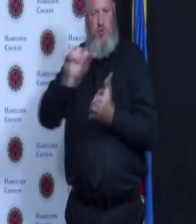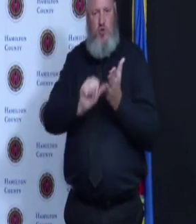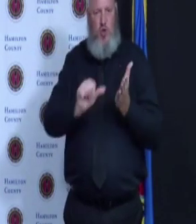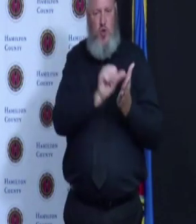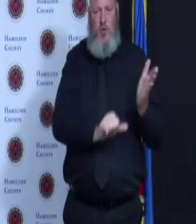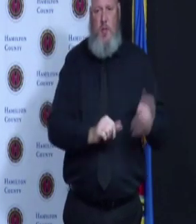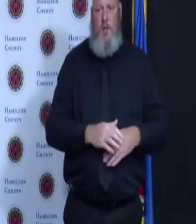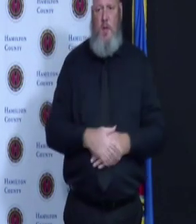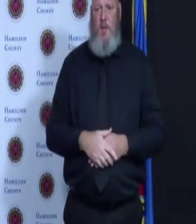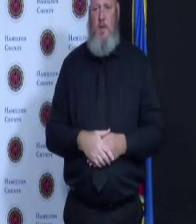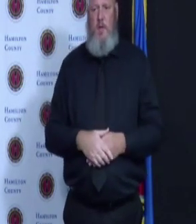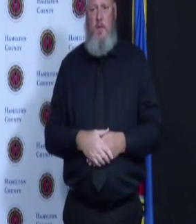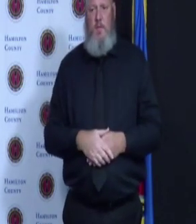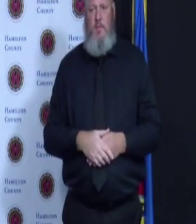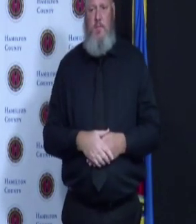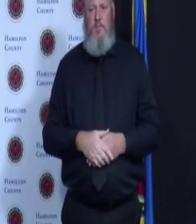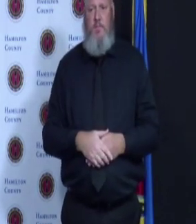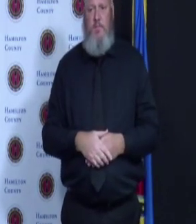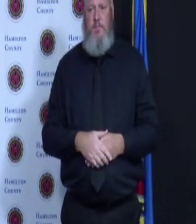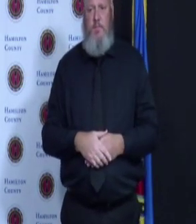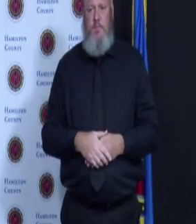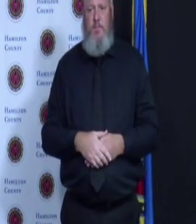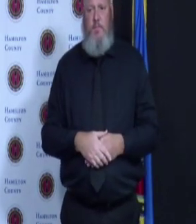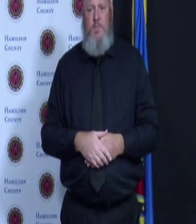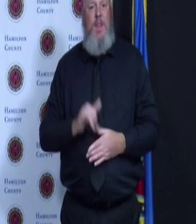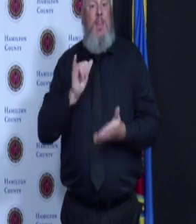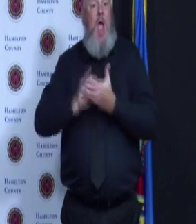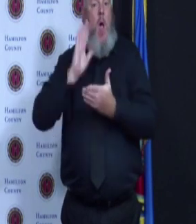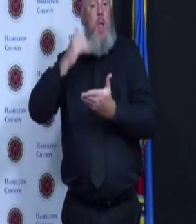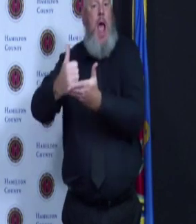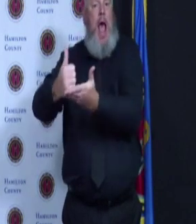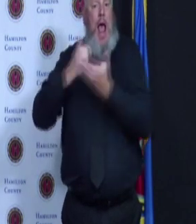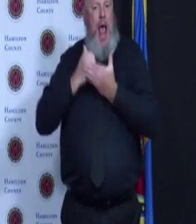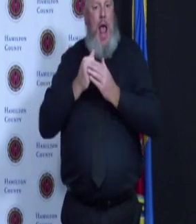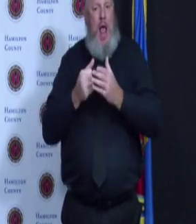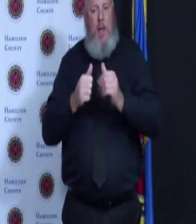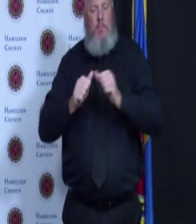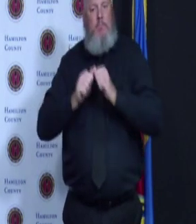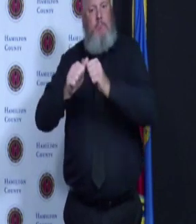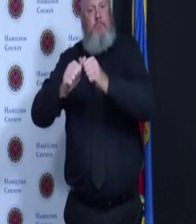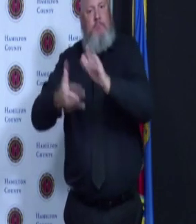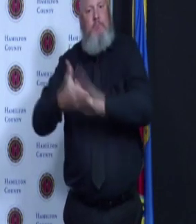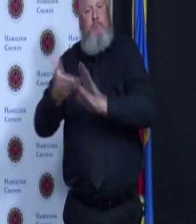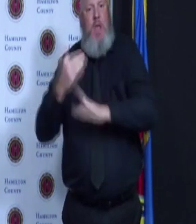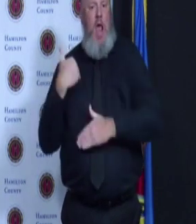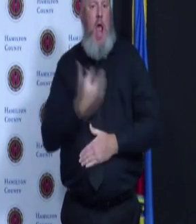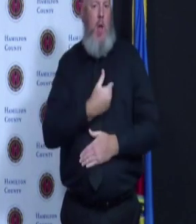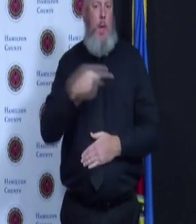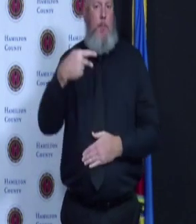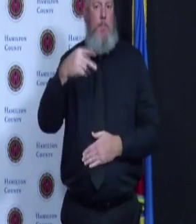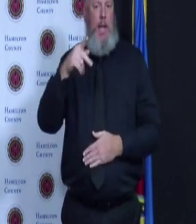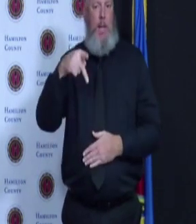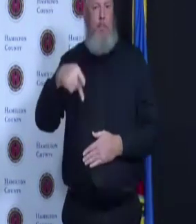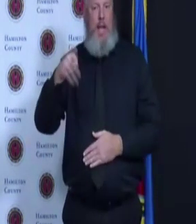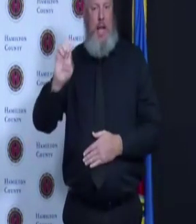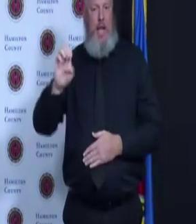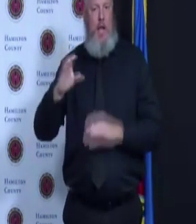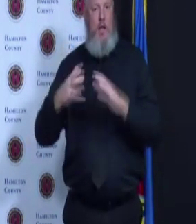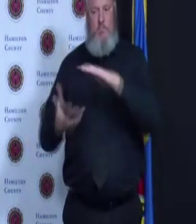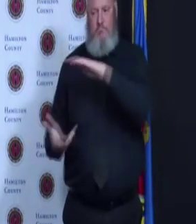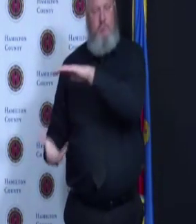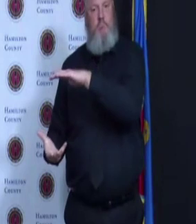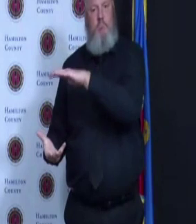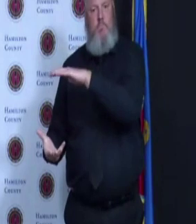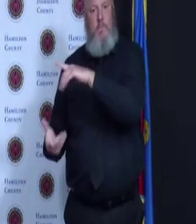ventilators, testing supplies, and staffing. These numbers are fluid and constantly changing, as requests for PPE,